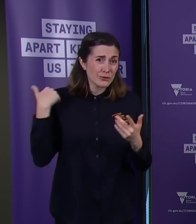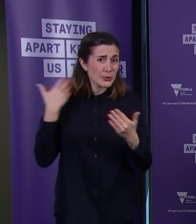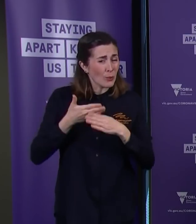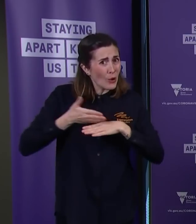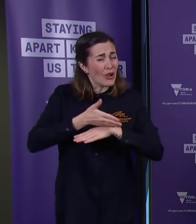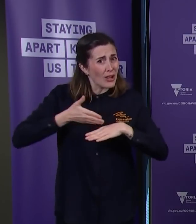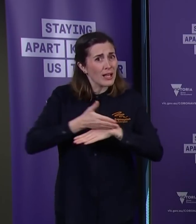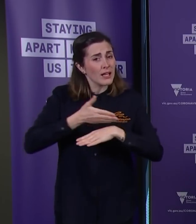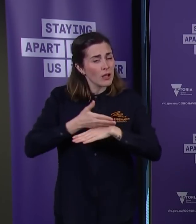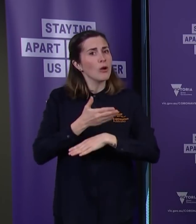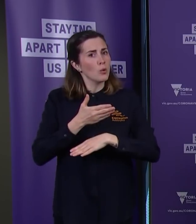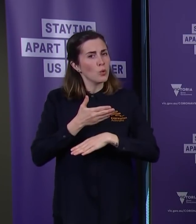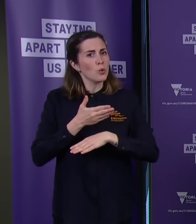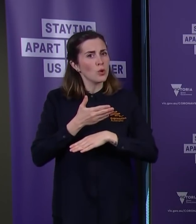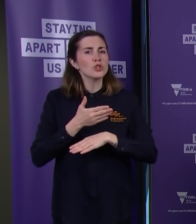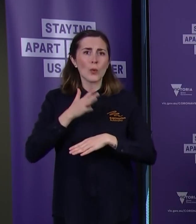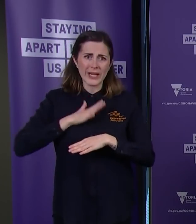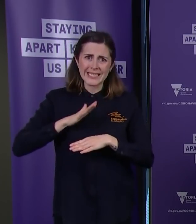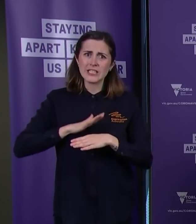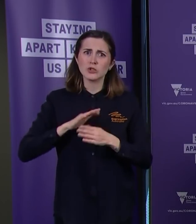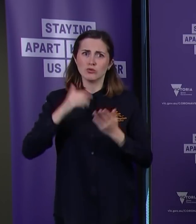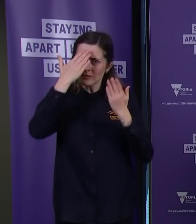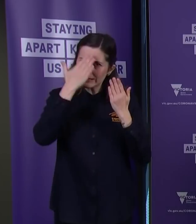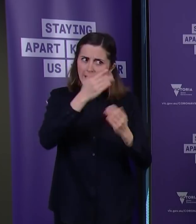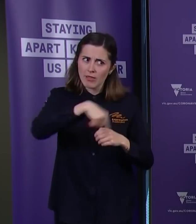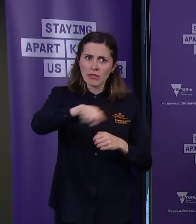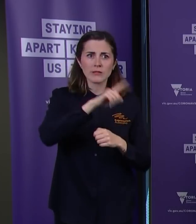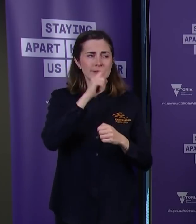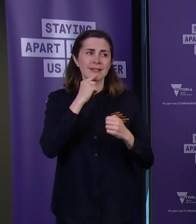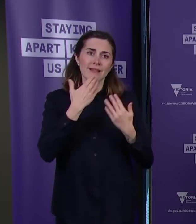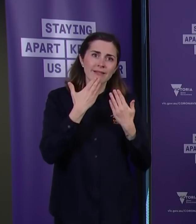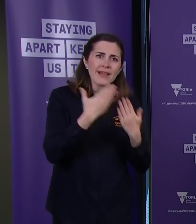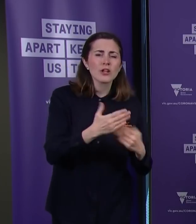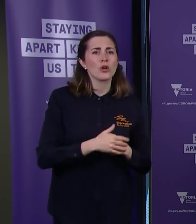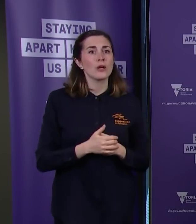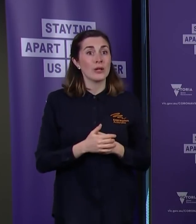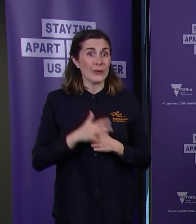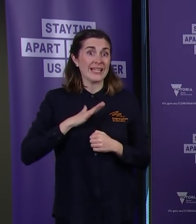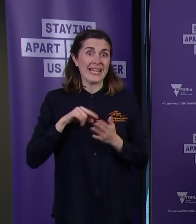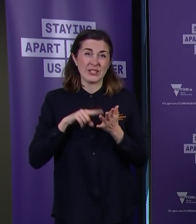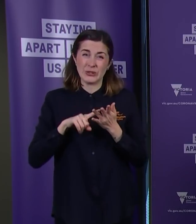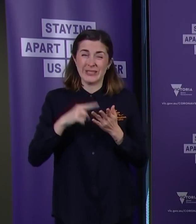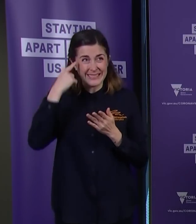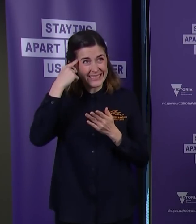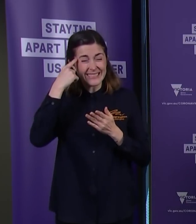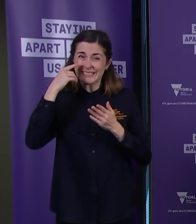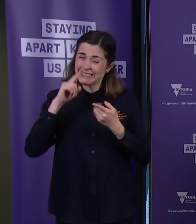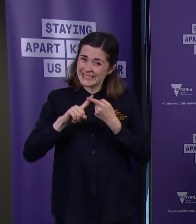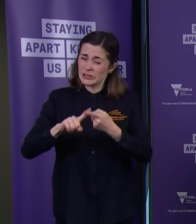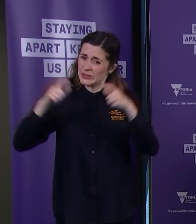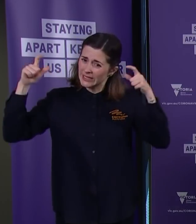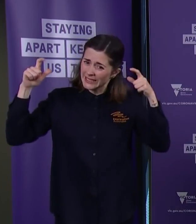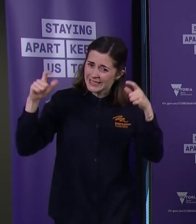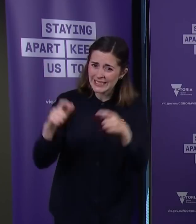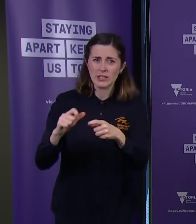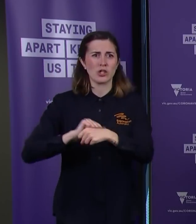us to make sure that we drive these numbers down and keep them down. Just on that, the government set